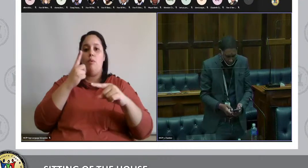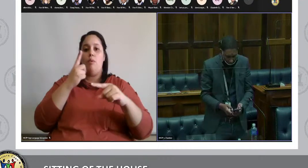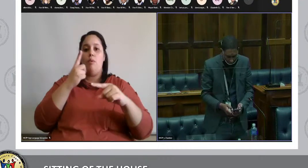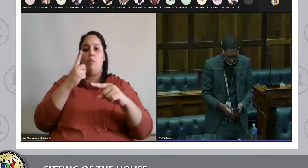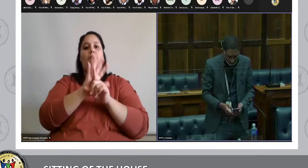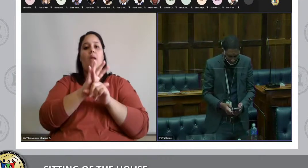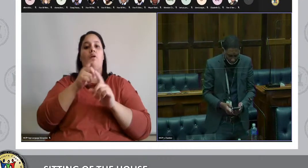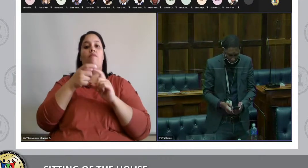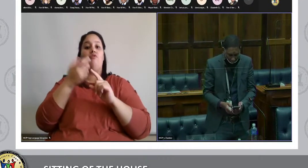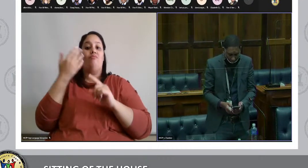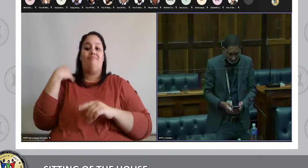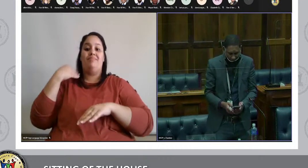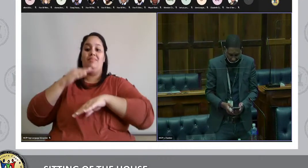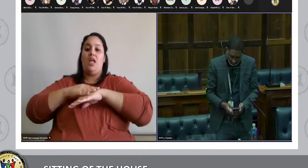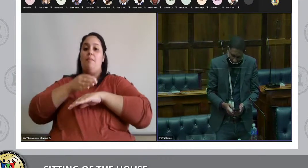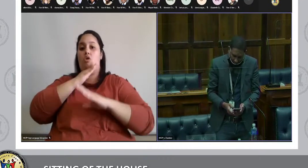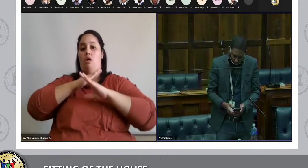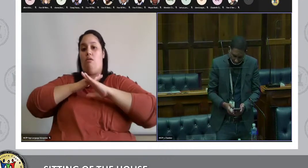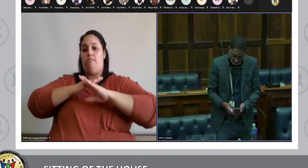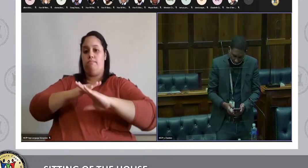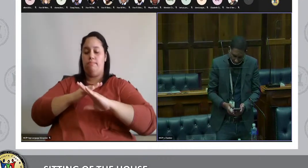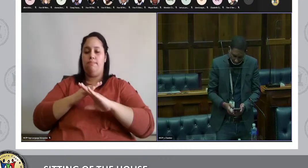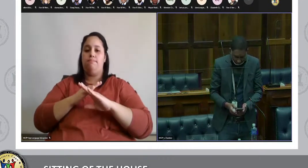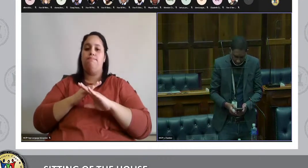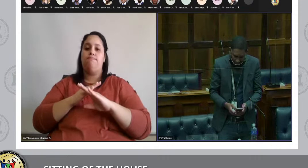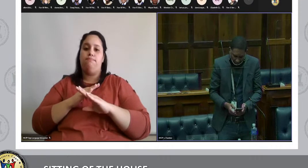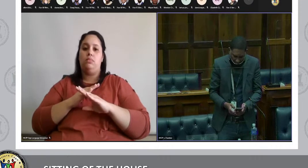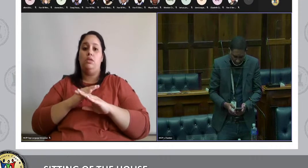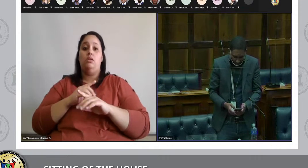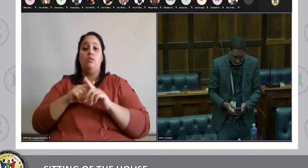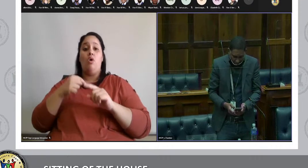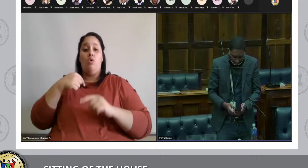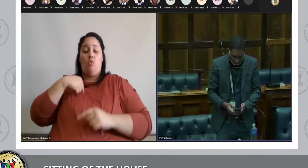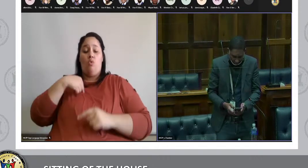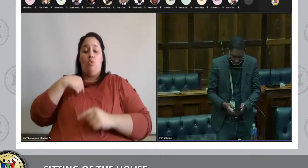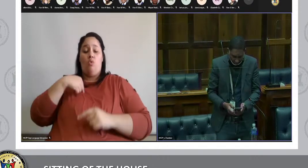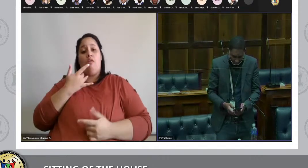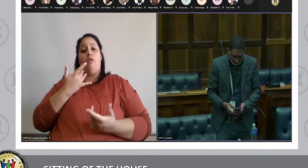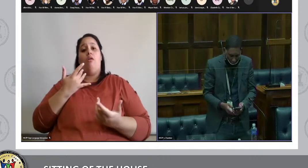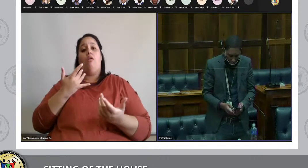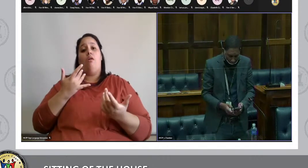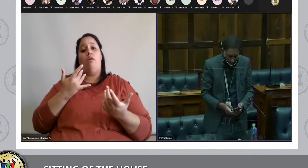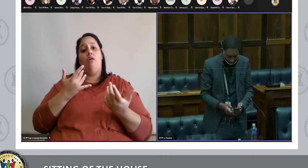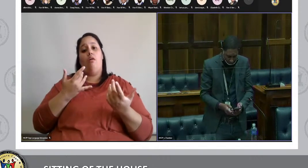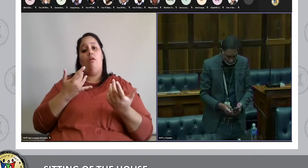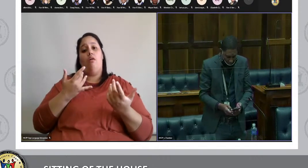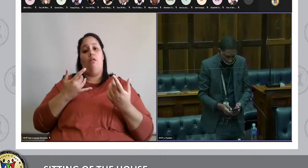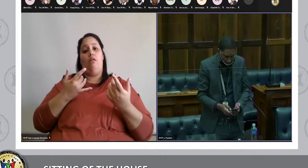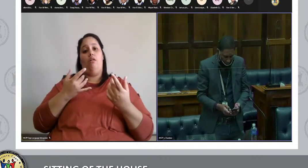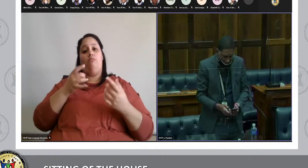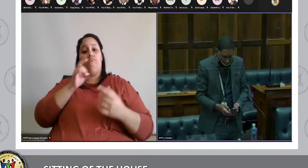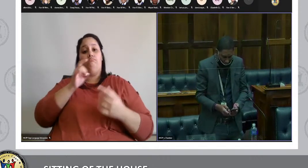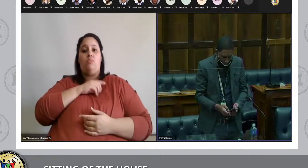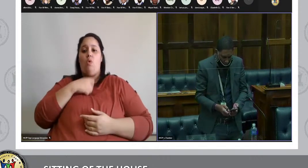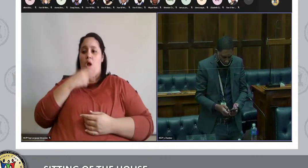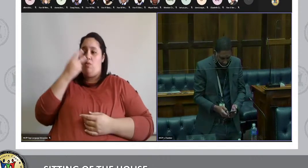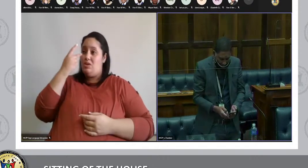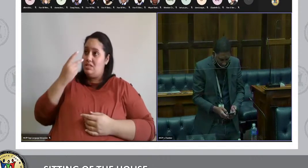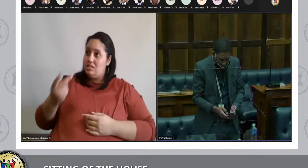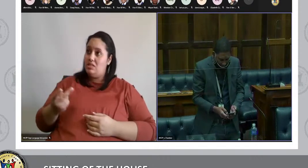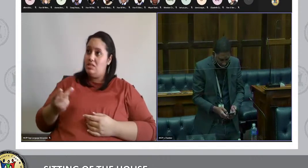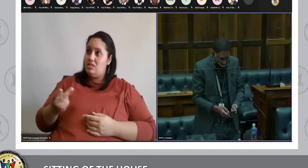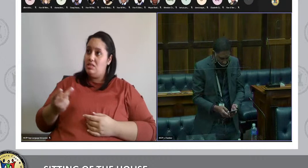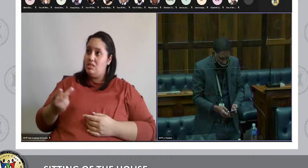during the lockdown. We are disturbed by the DA's apprehension at the call by the South African Alcohol